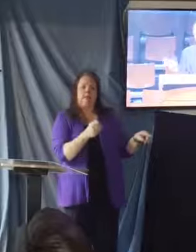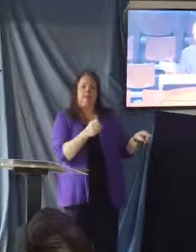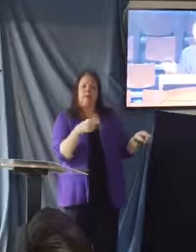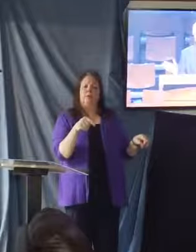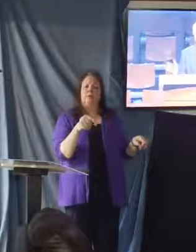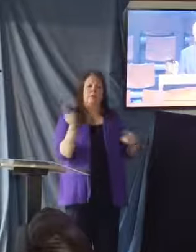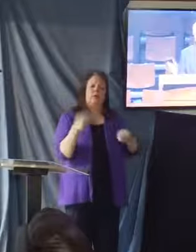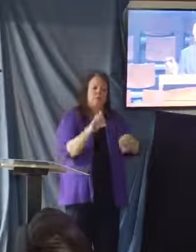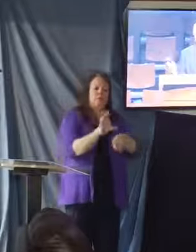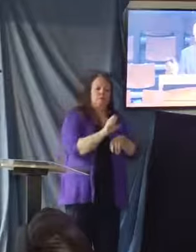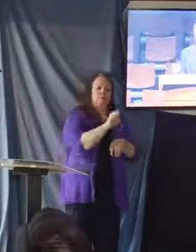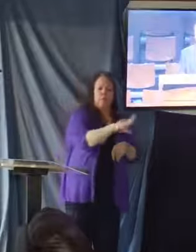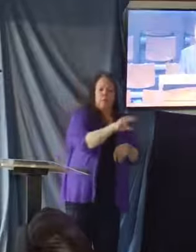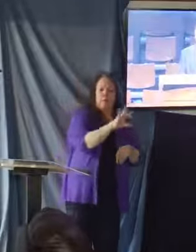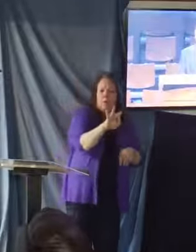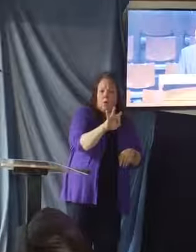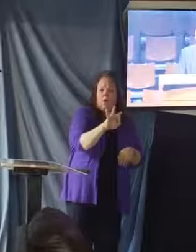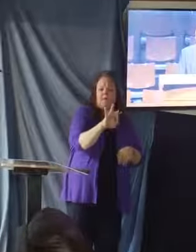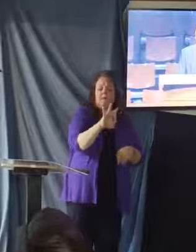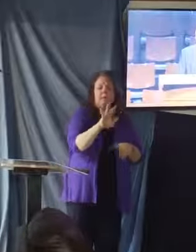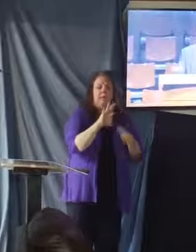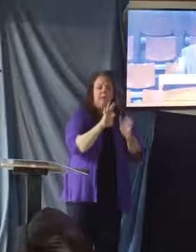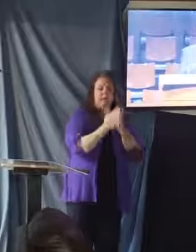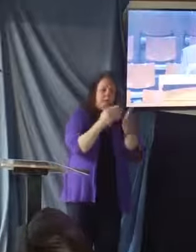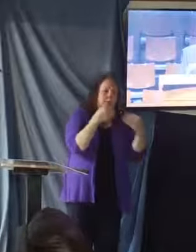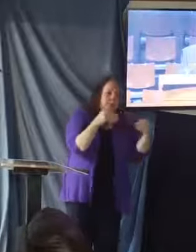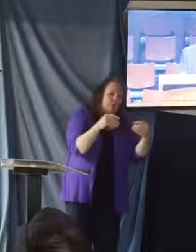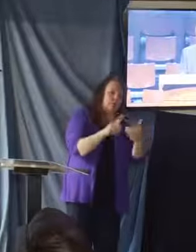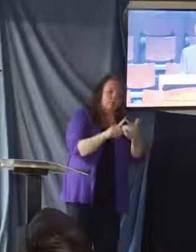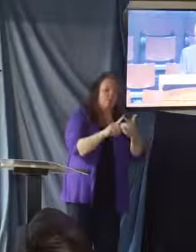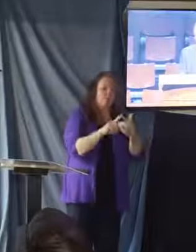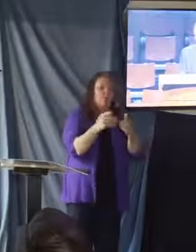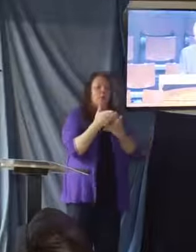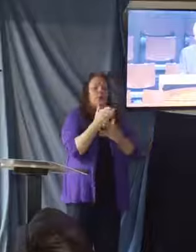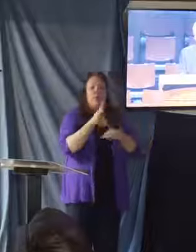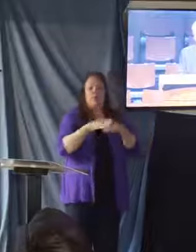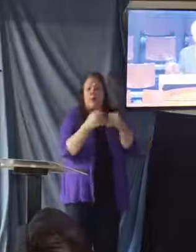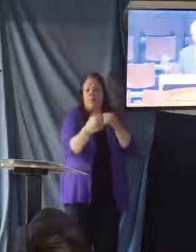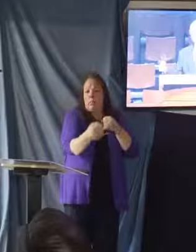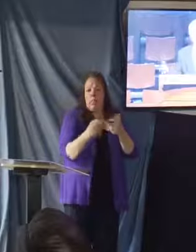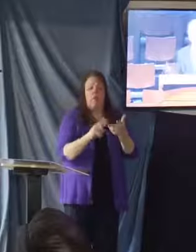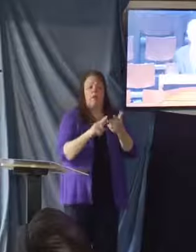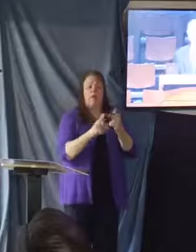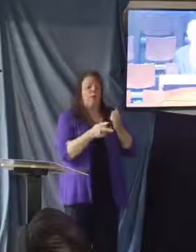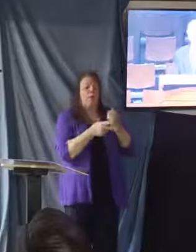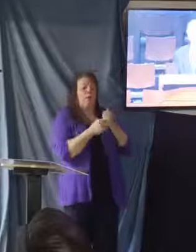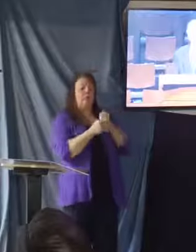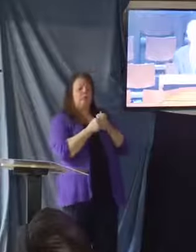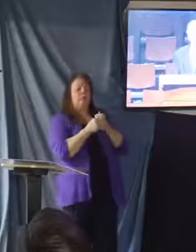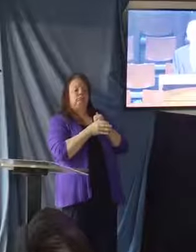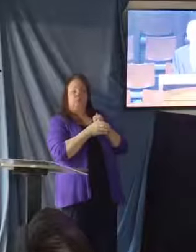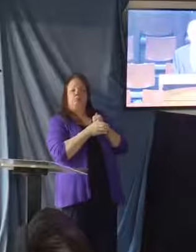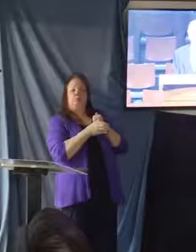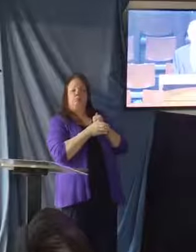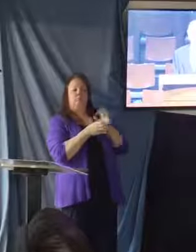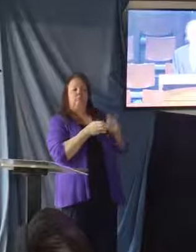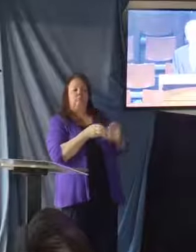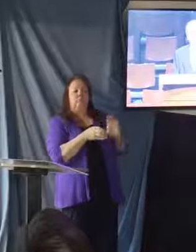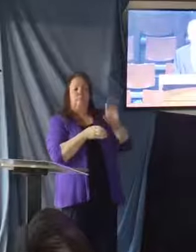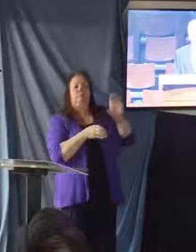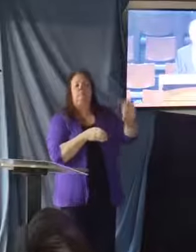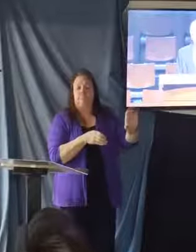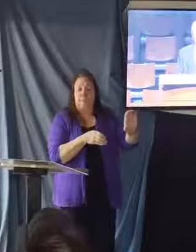can drop your offerings off at Sound Words through the week. You can give online, or you can store them up. If you have